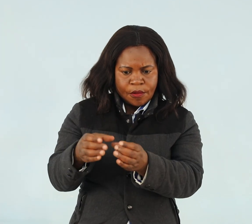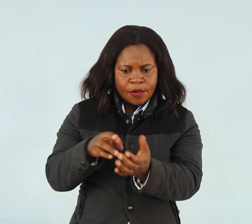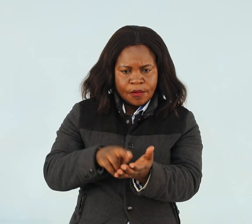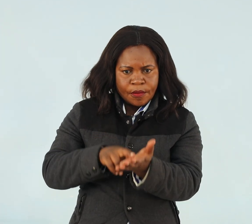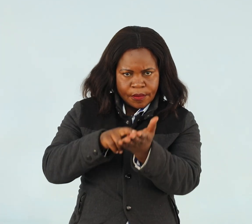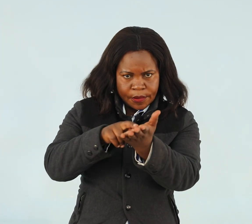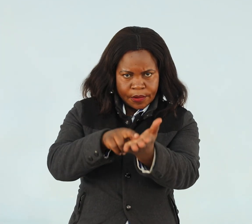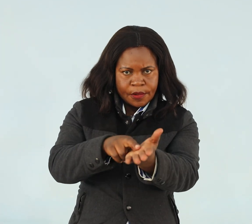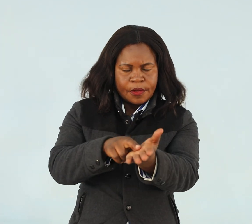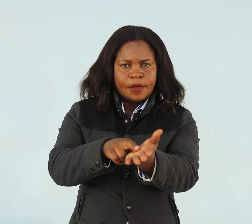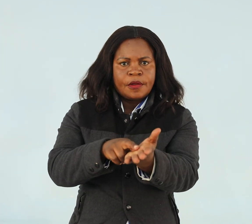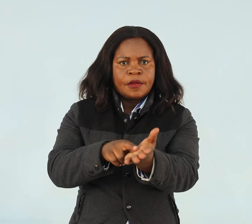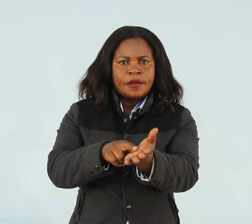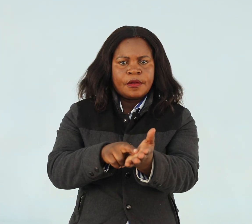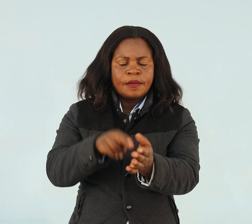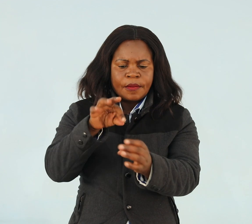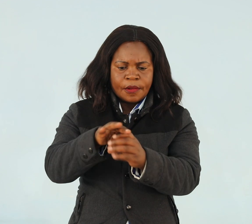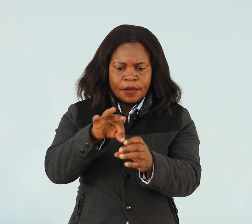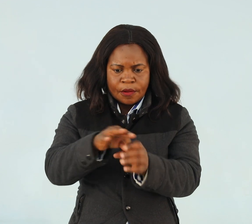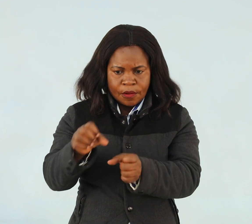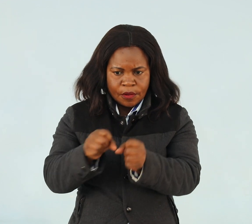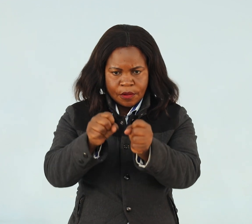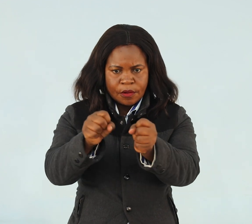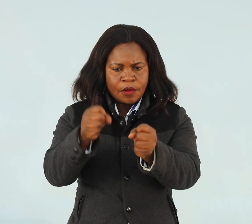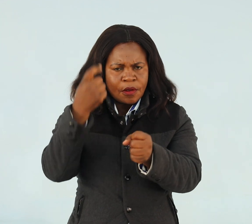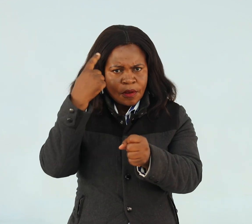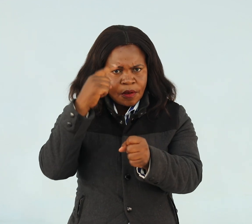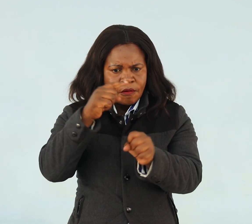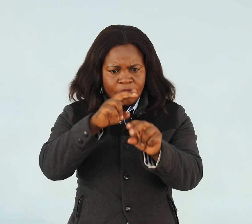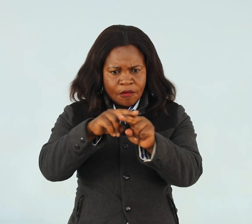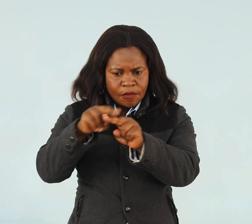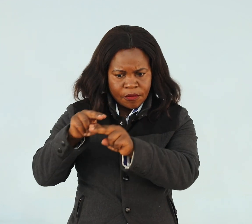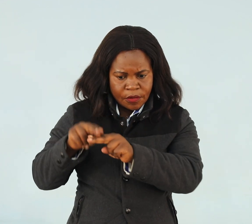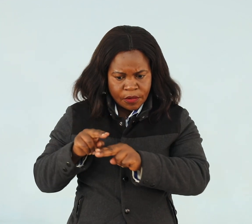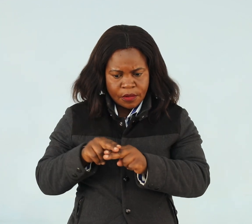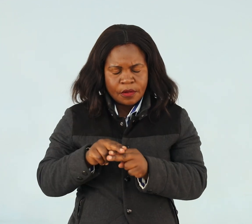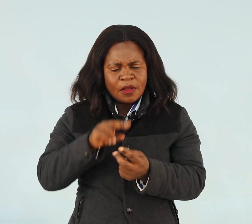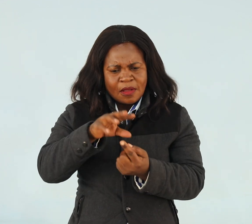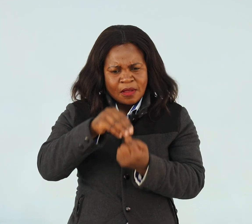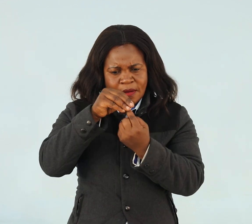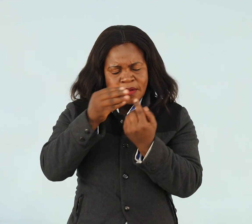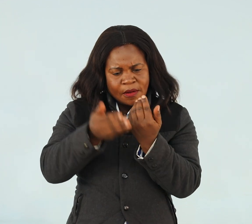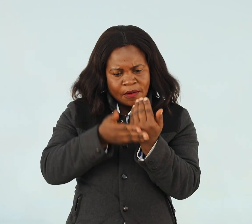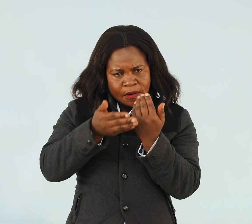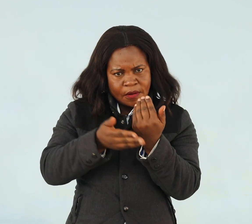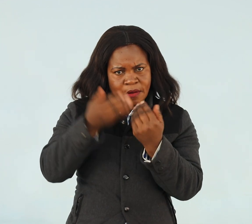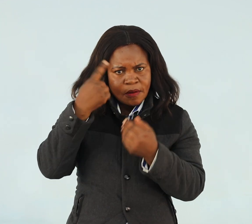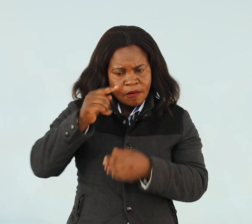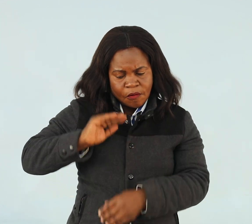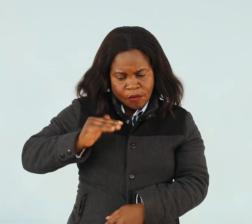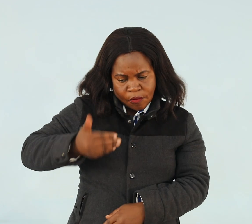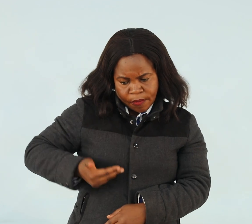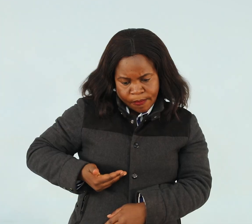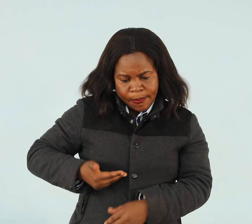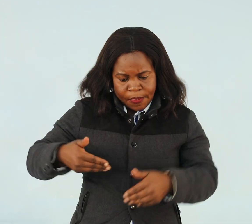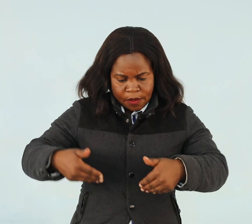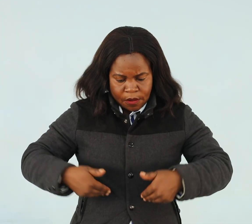representation electoral system for seats specially reserved for women, youths, and persons